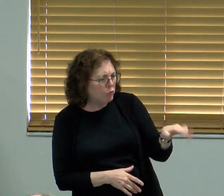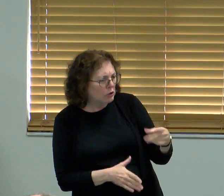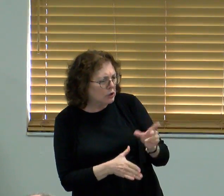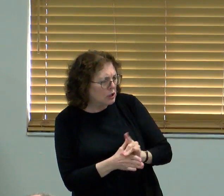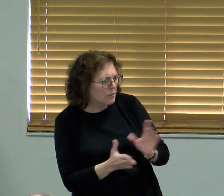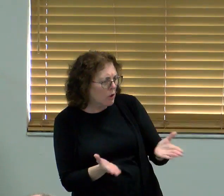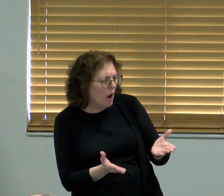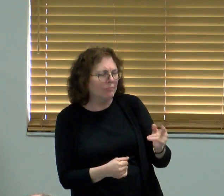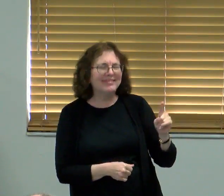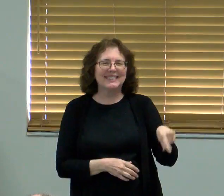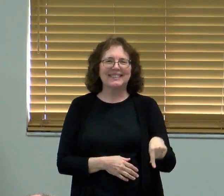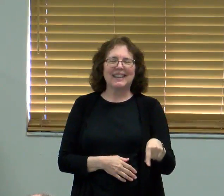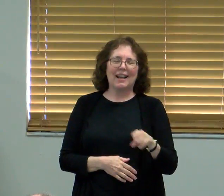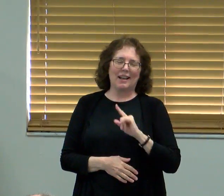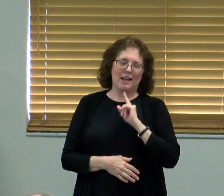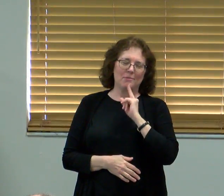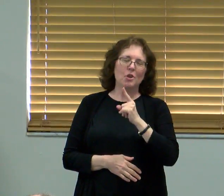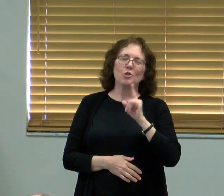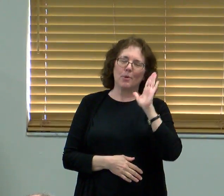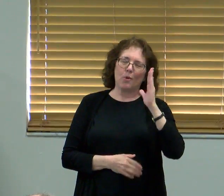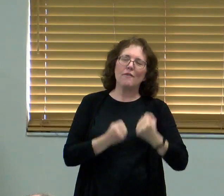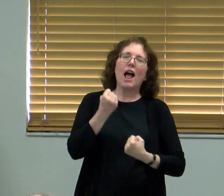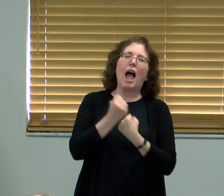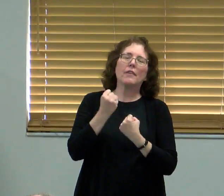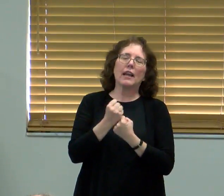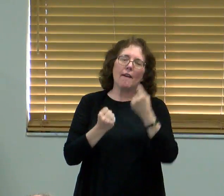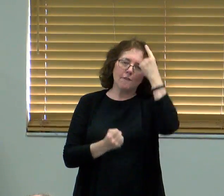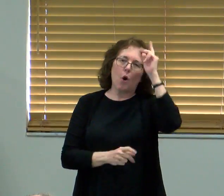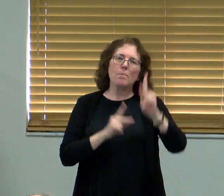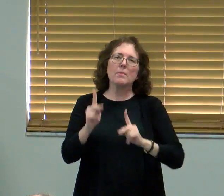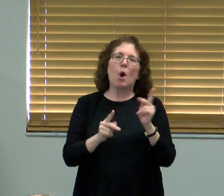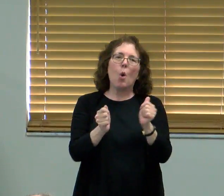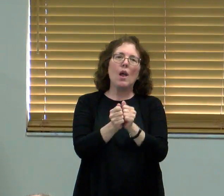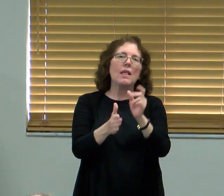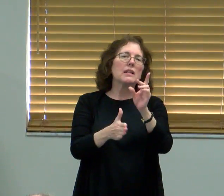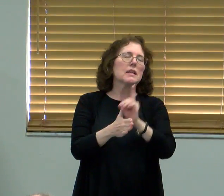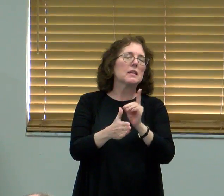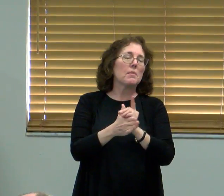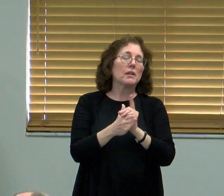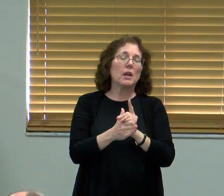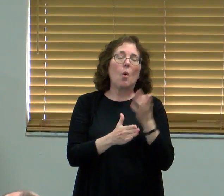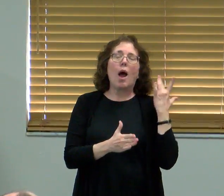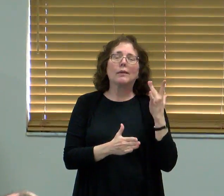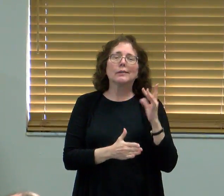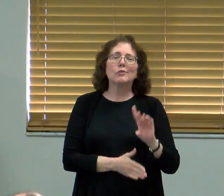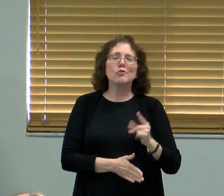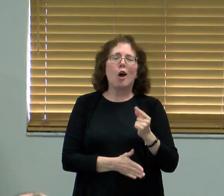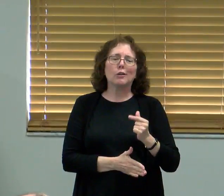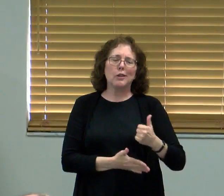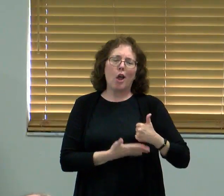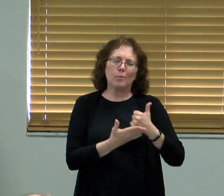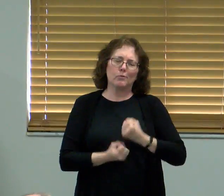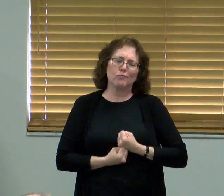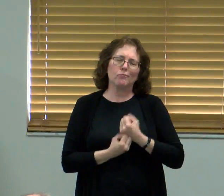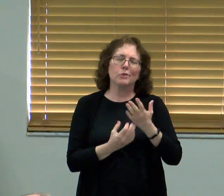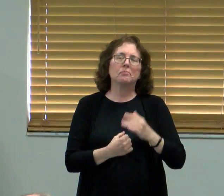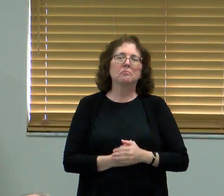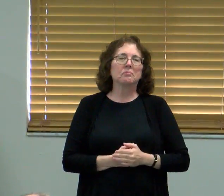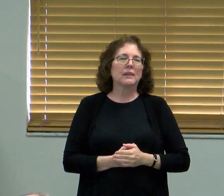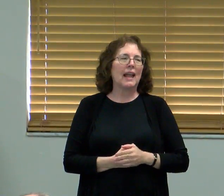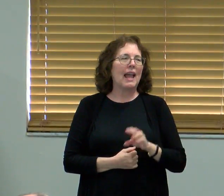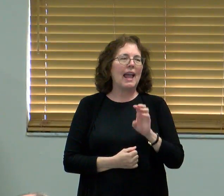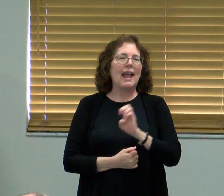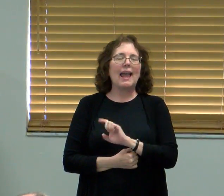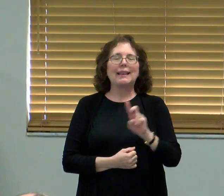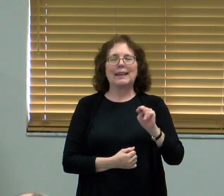disability. I'm sure that Sarah will be a great advocate for people with disabilities in the future because Harlan has brought that out in her. Ellen